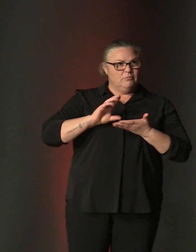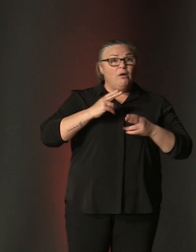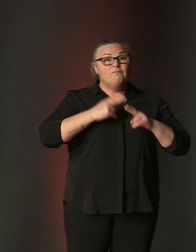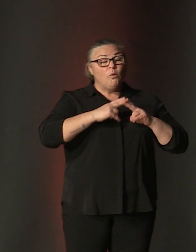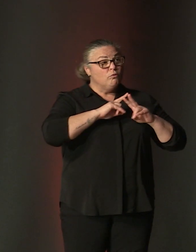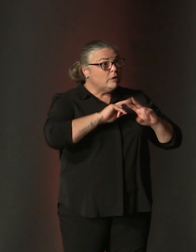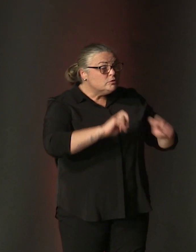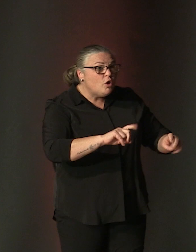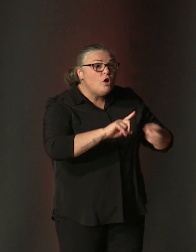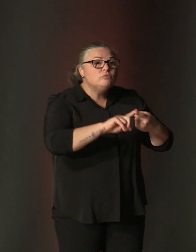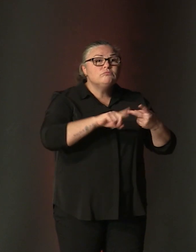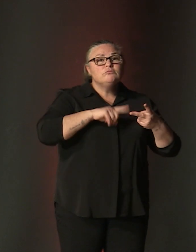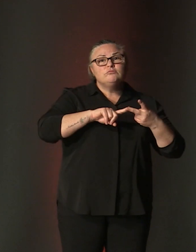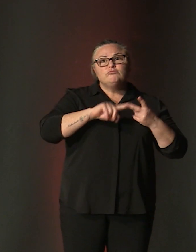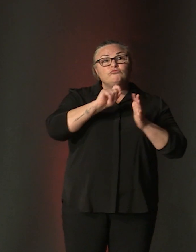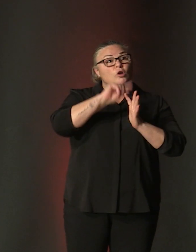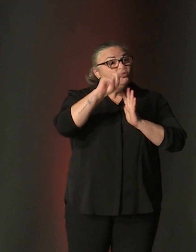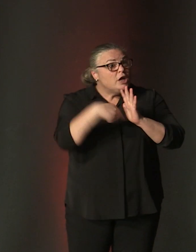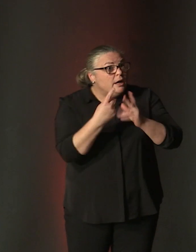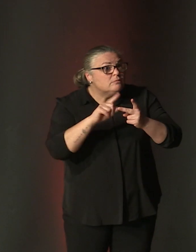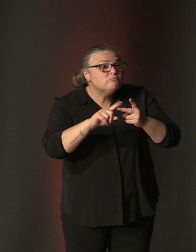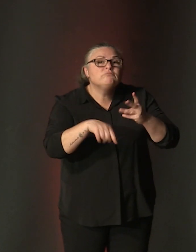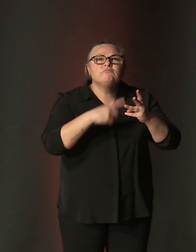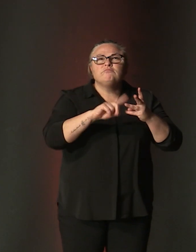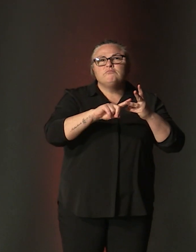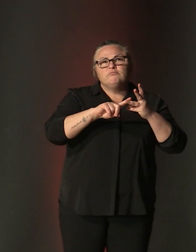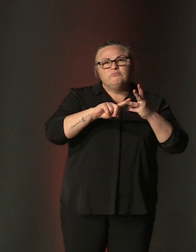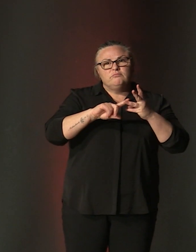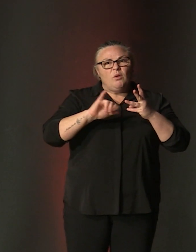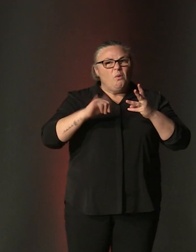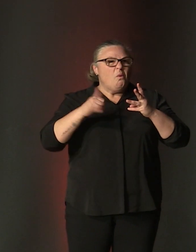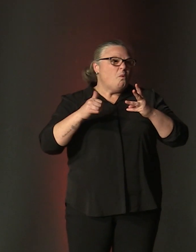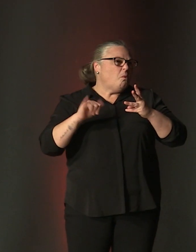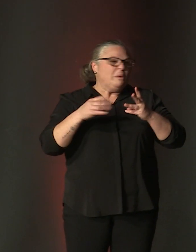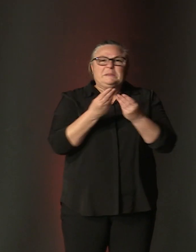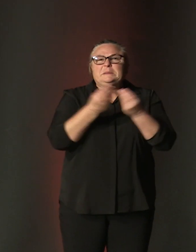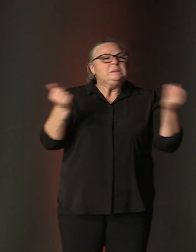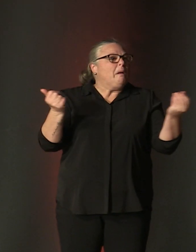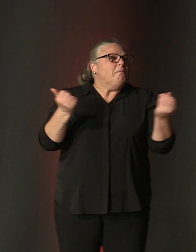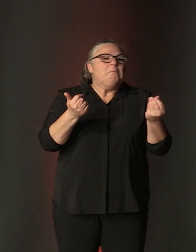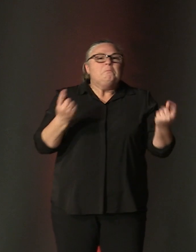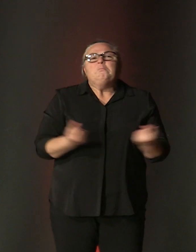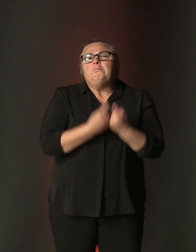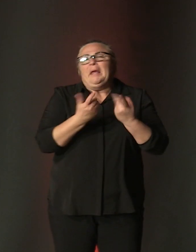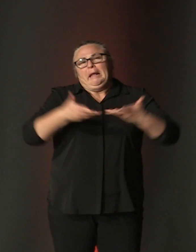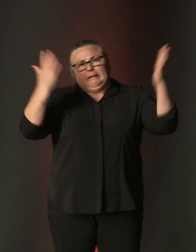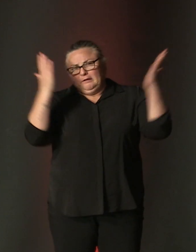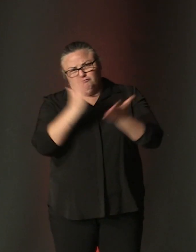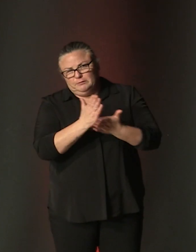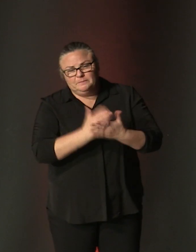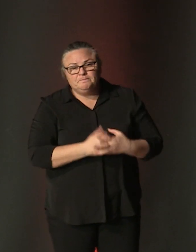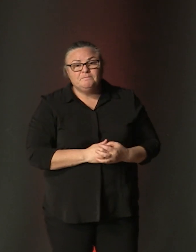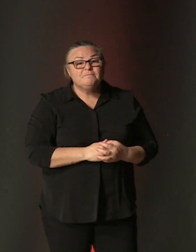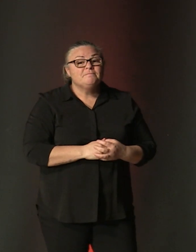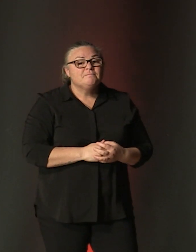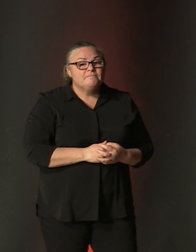funding, funding for a project, funding for a nonprofit organization, anything really. Now let me introduce